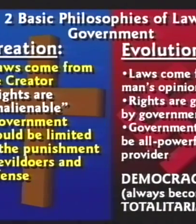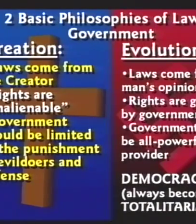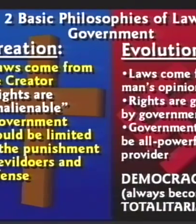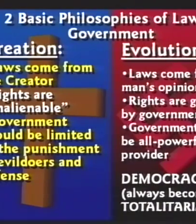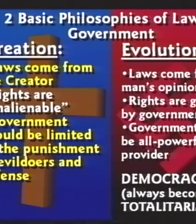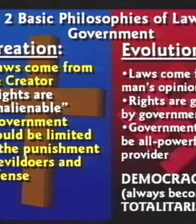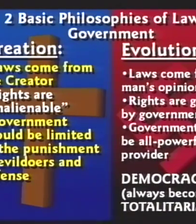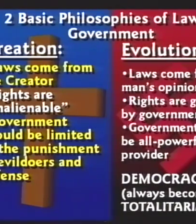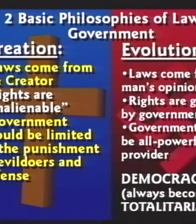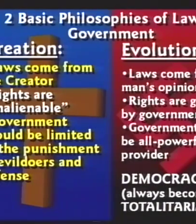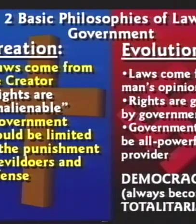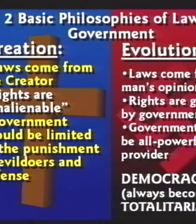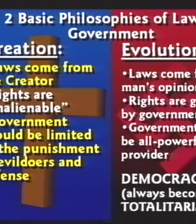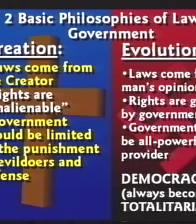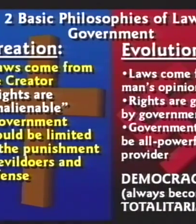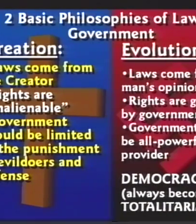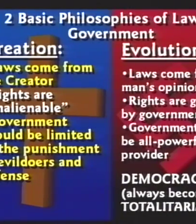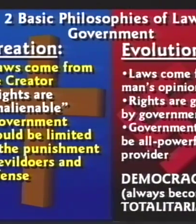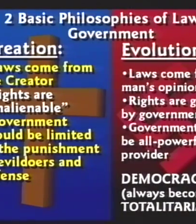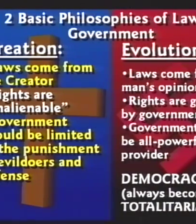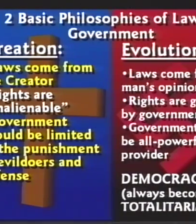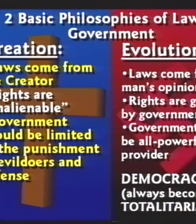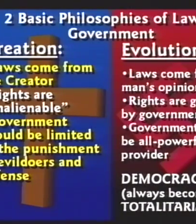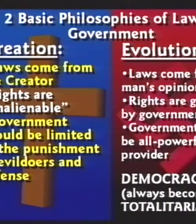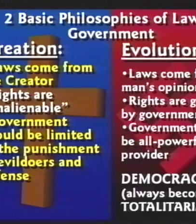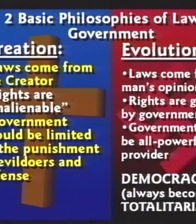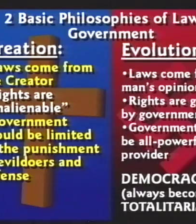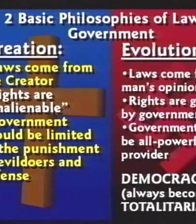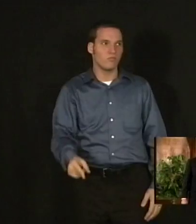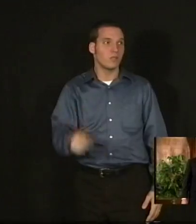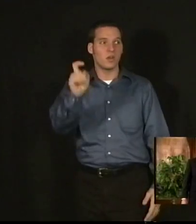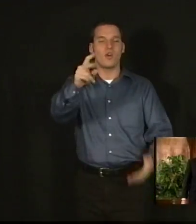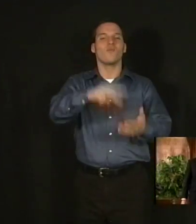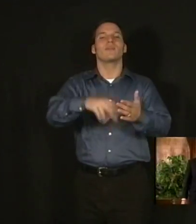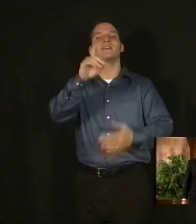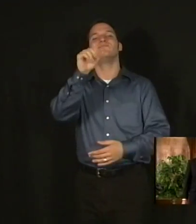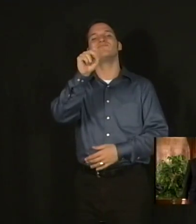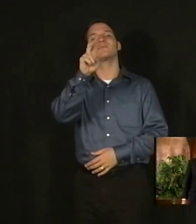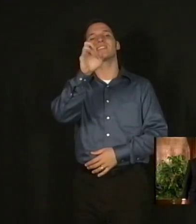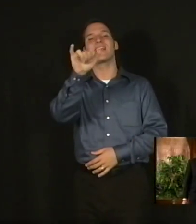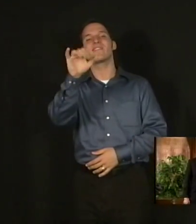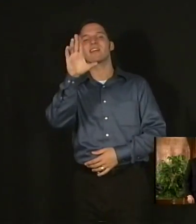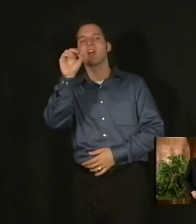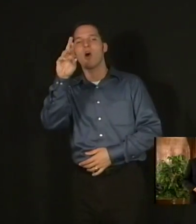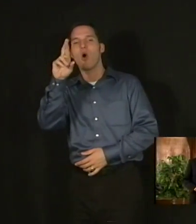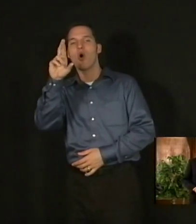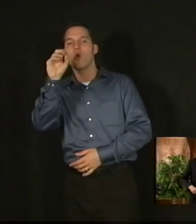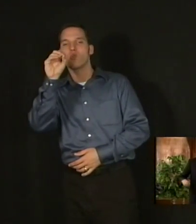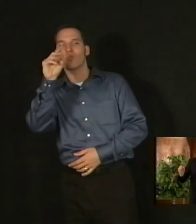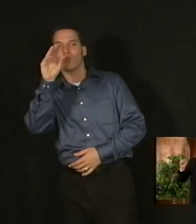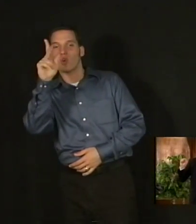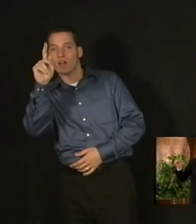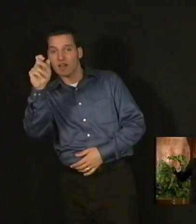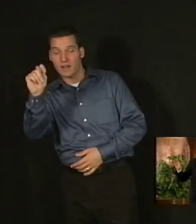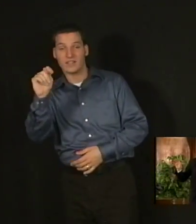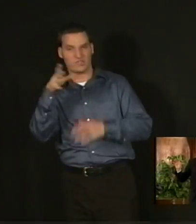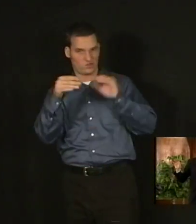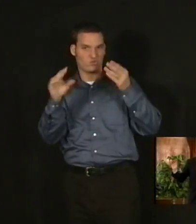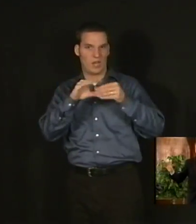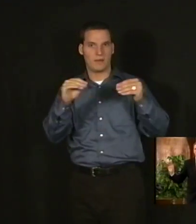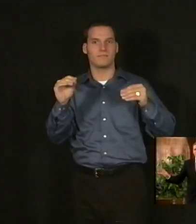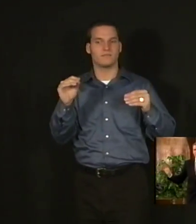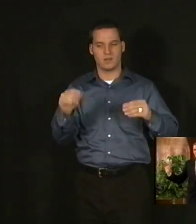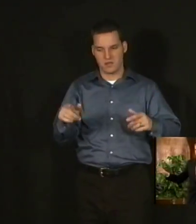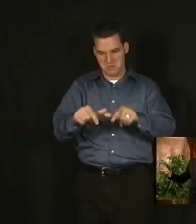legitimate functions of government. They're not supposed to provide everything for you. You ought to read Davy Crockett's story about, he's out,